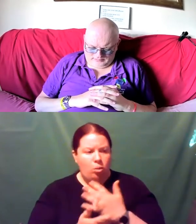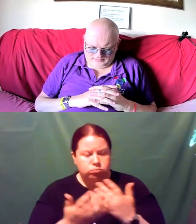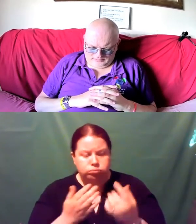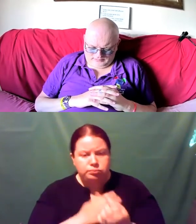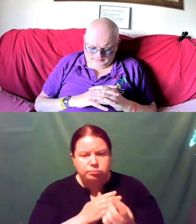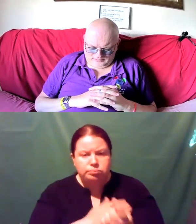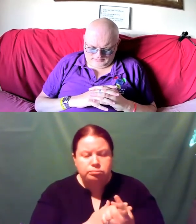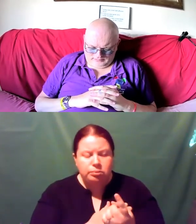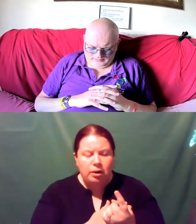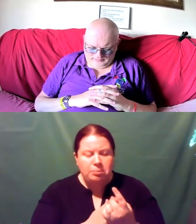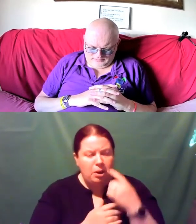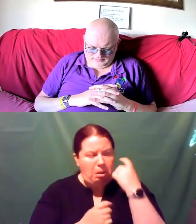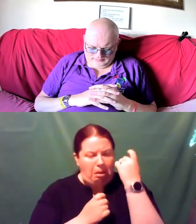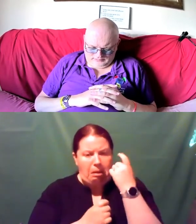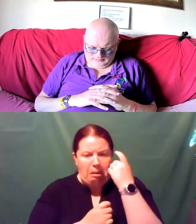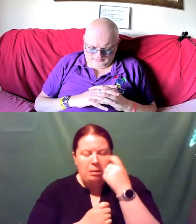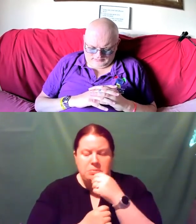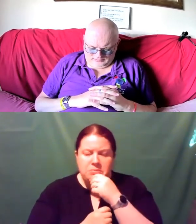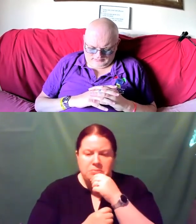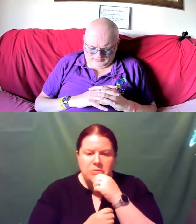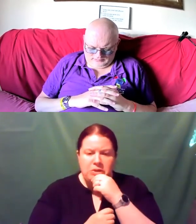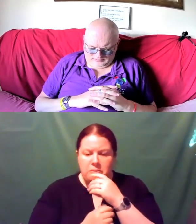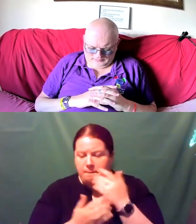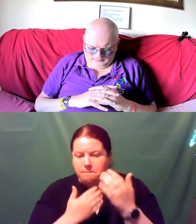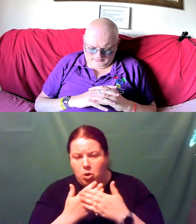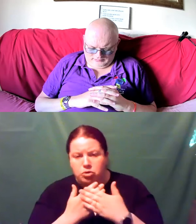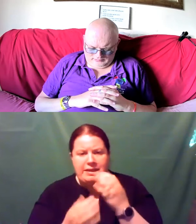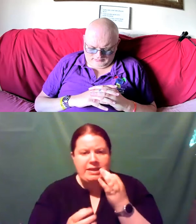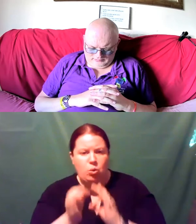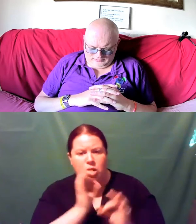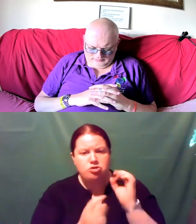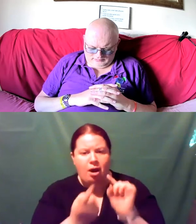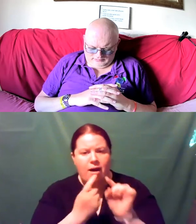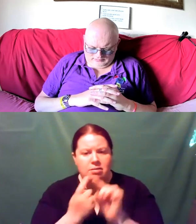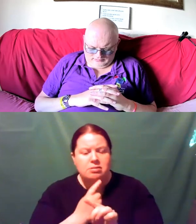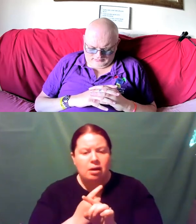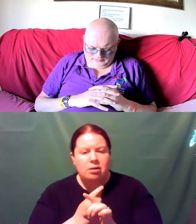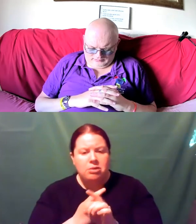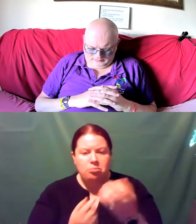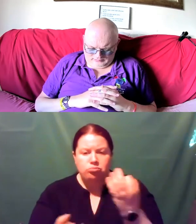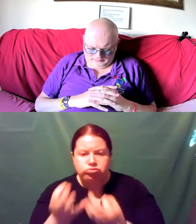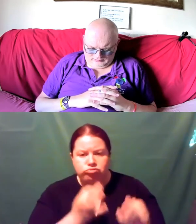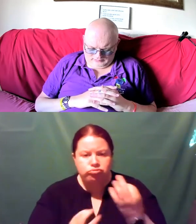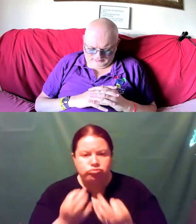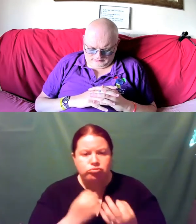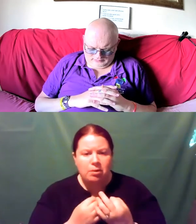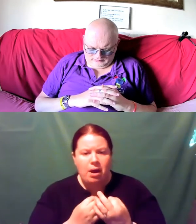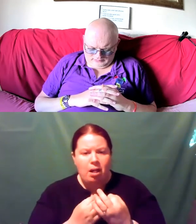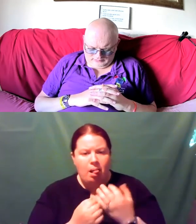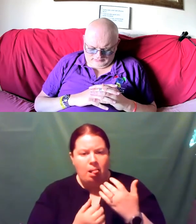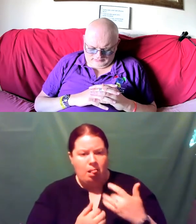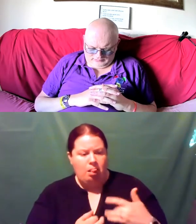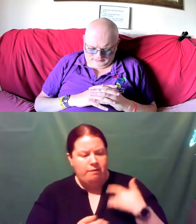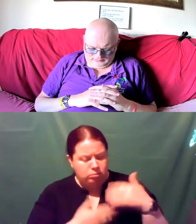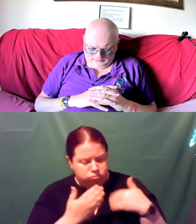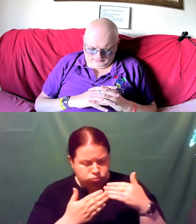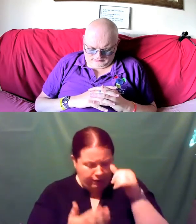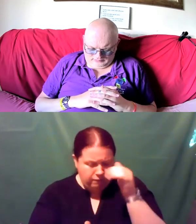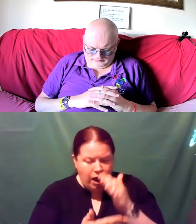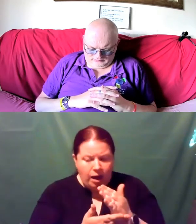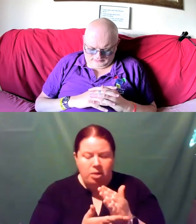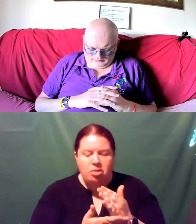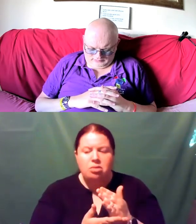minds. I think we've virtually every one of these Q&As, we've been asked questions about kind of living in love and faith. Obviously the Methodist Church have moved